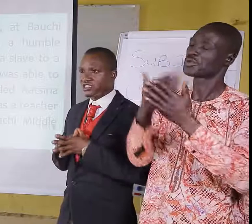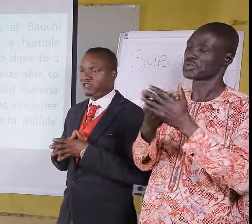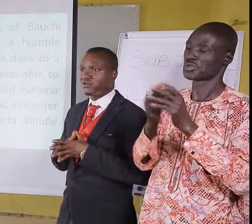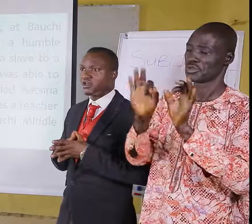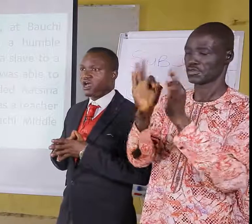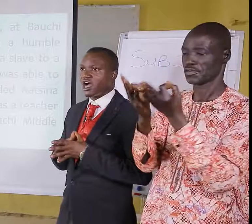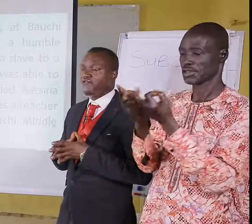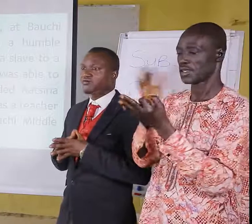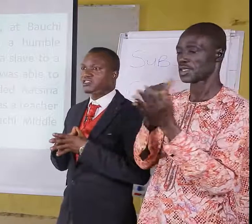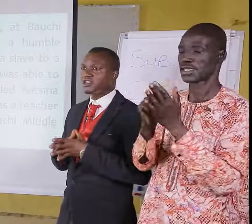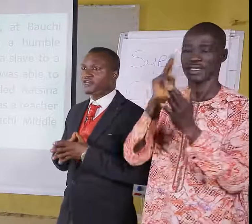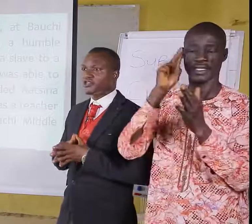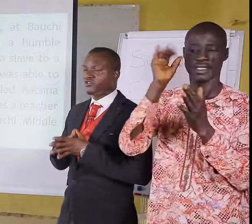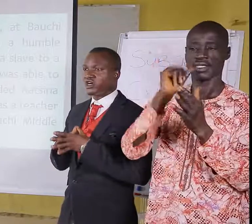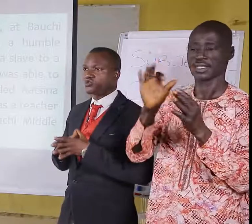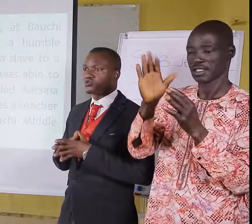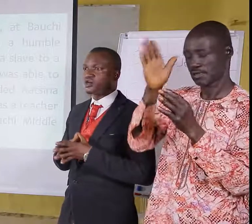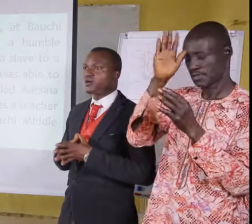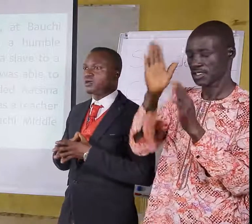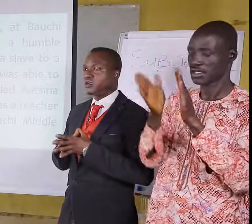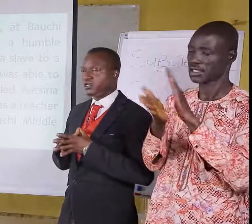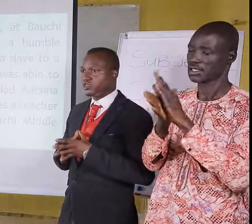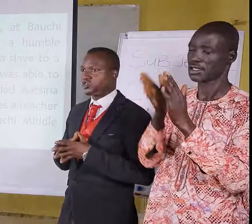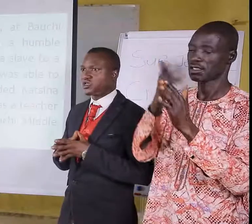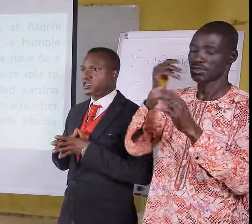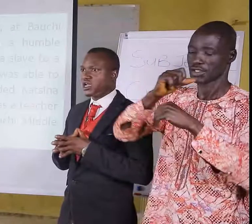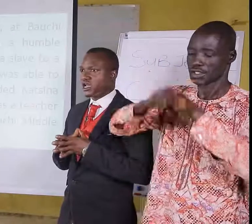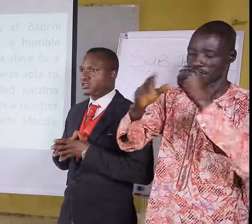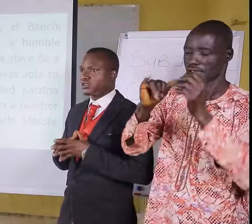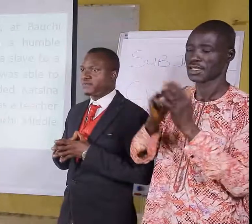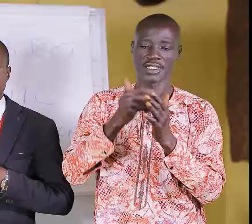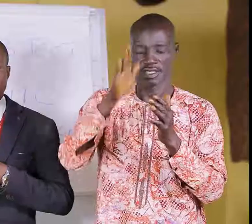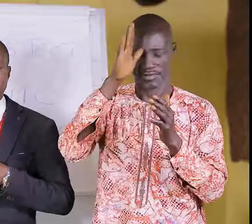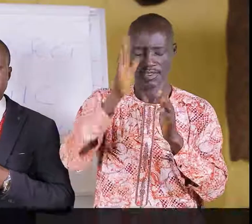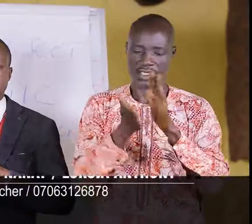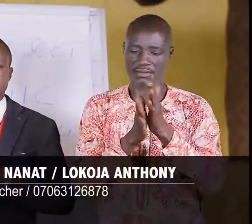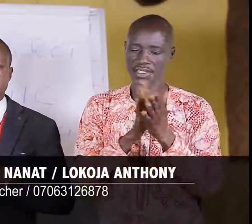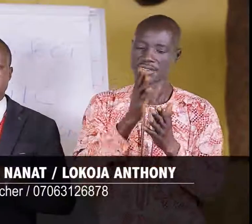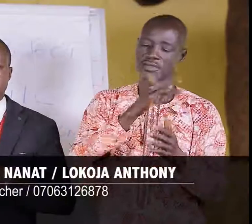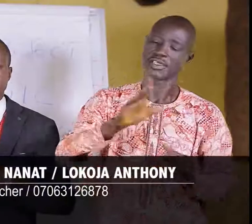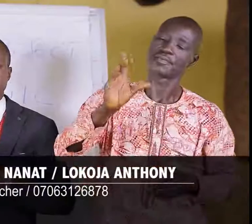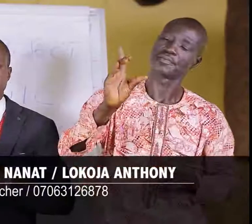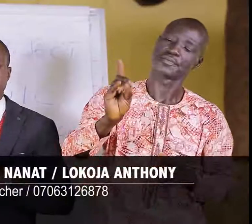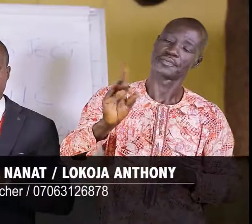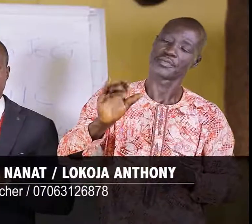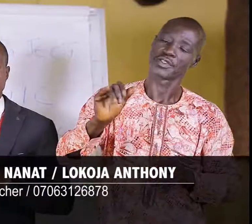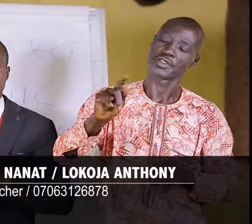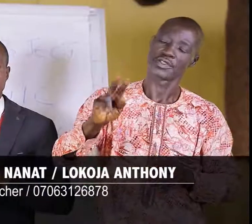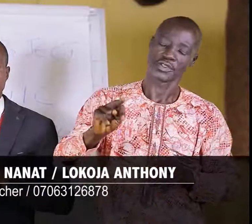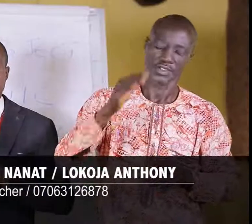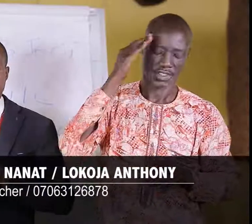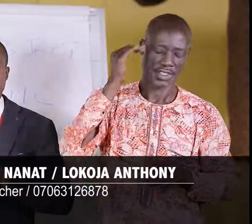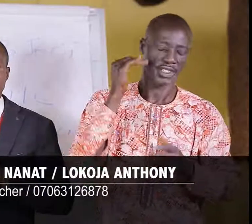was a slave, and from a slave, his father rose to become the district head. And don't forget that as a Muslim, we know